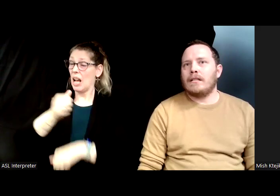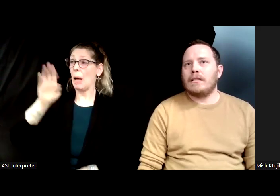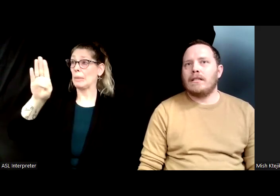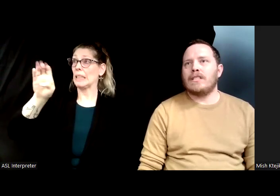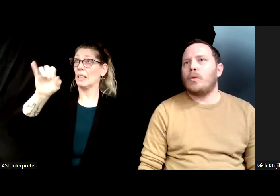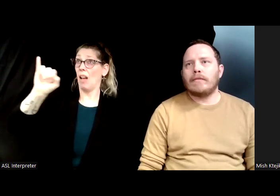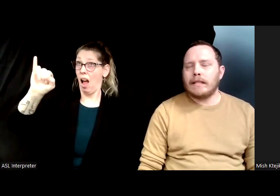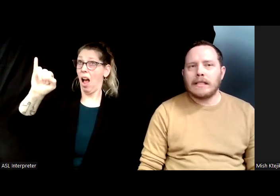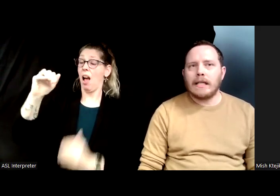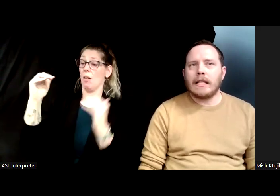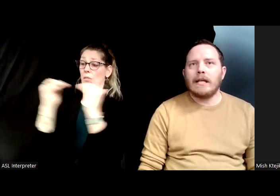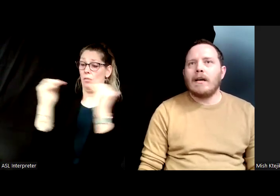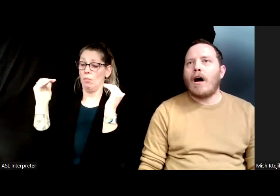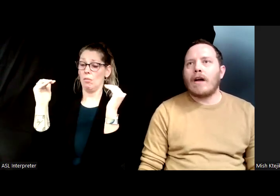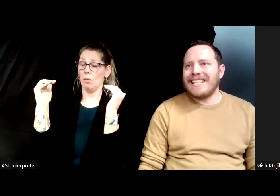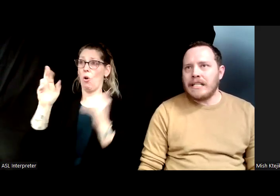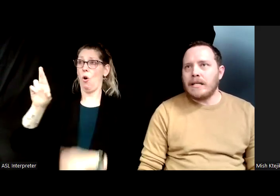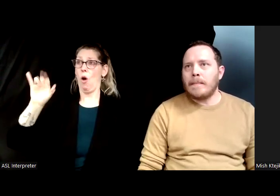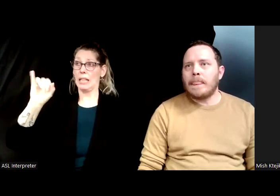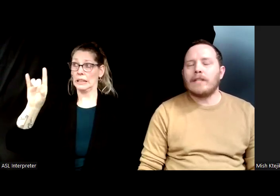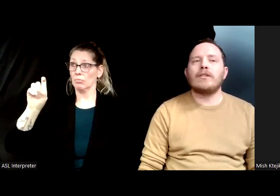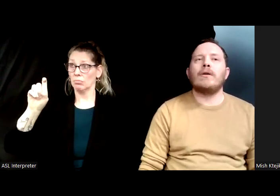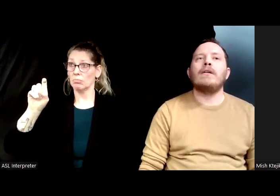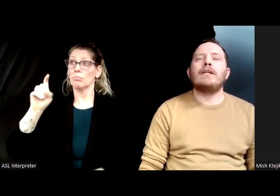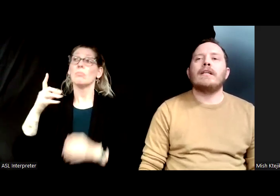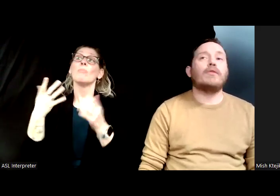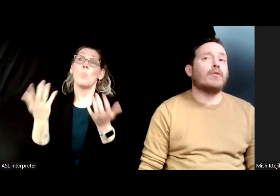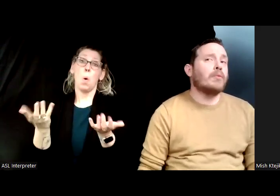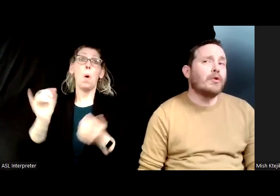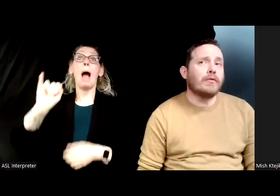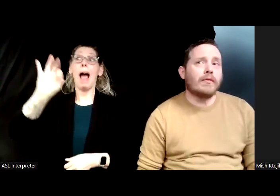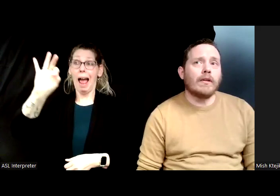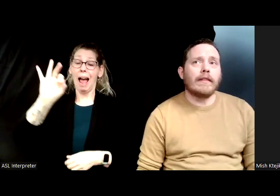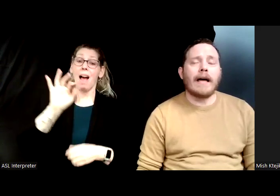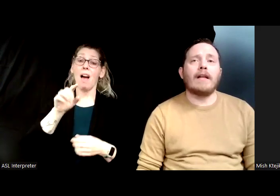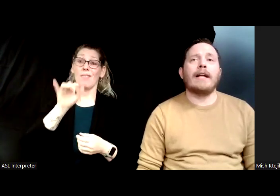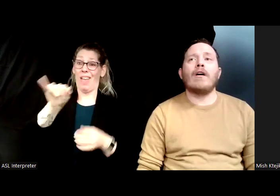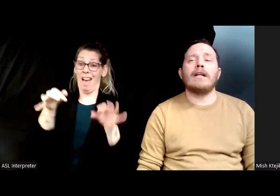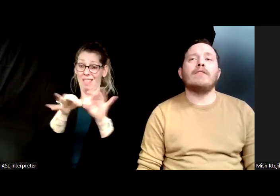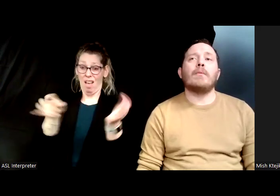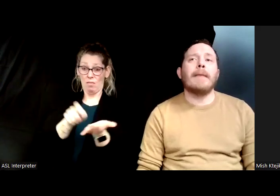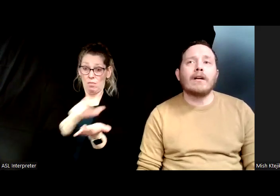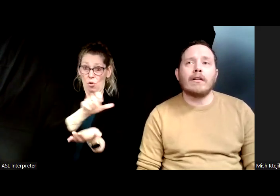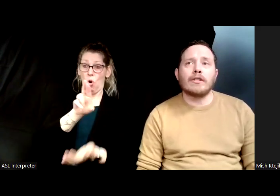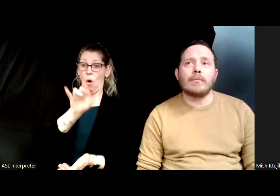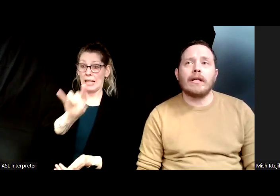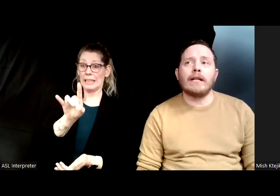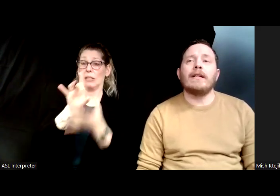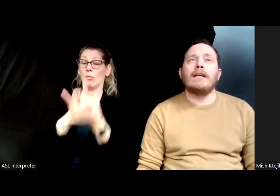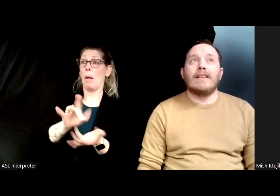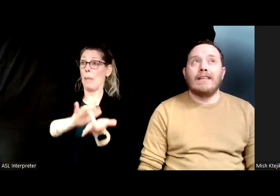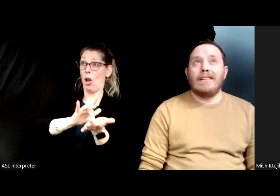BDI is equivalent to RID. And so if we remove that line RID for medical